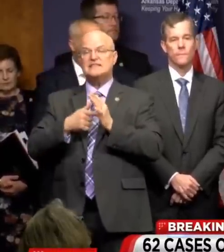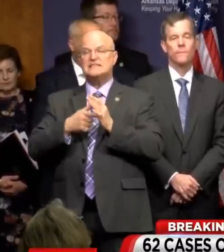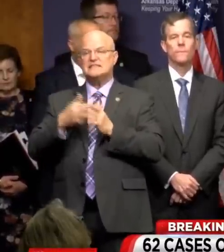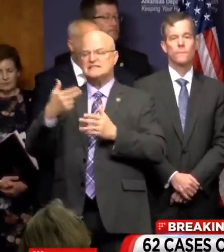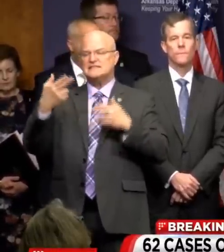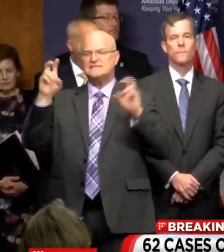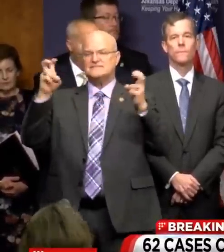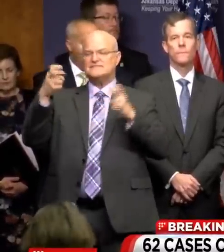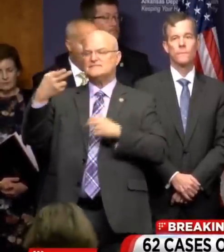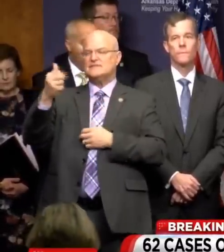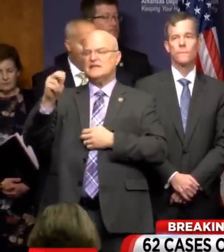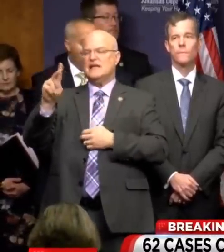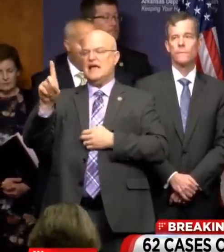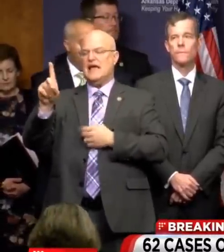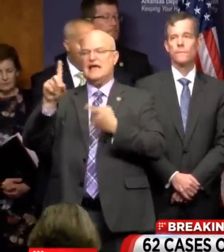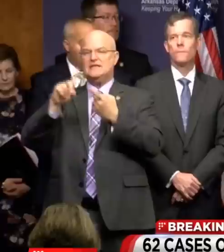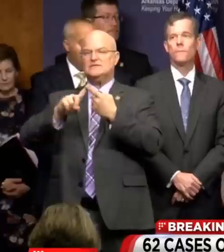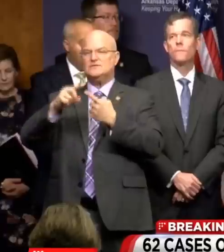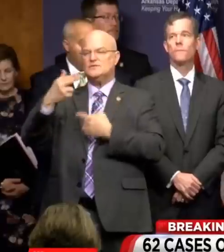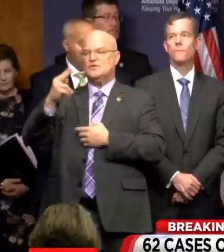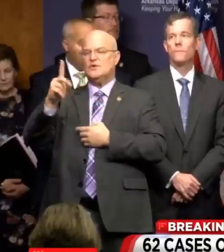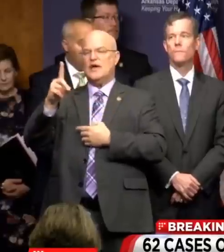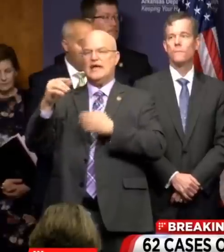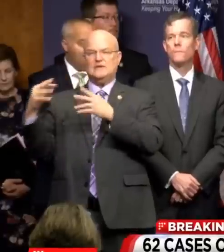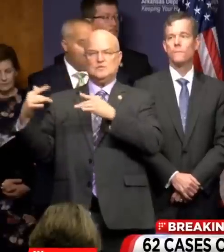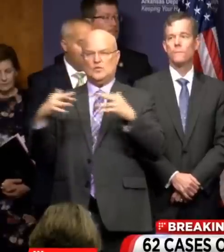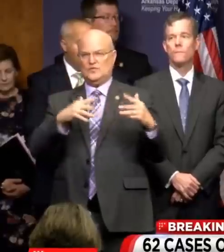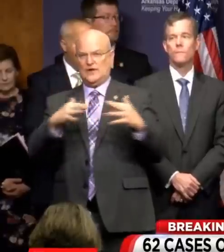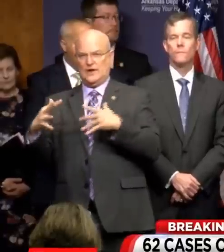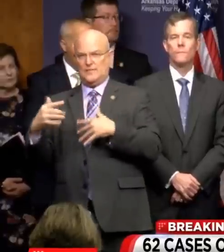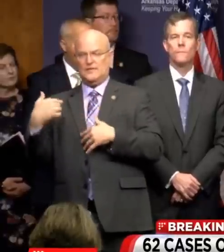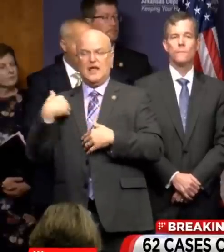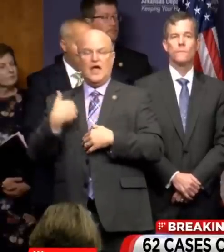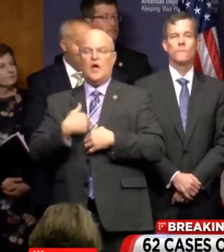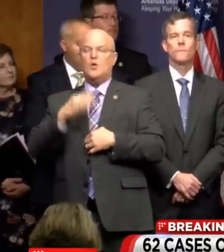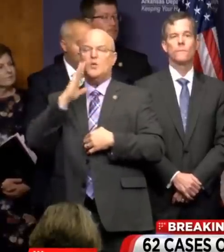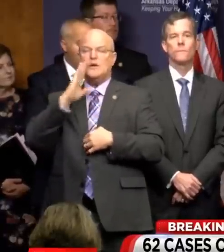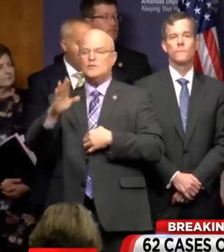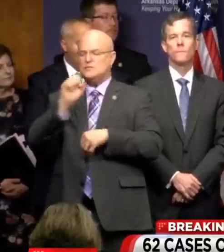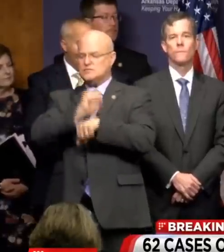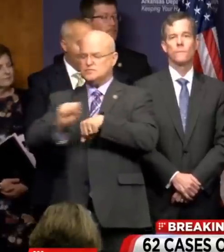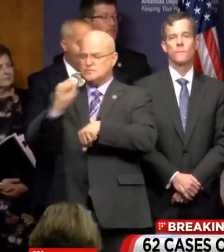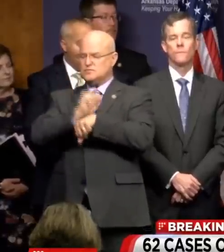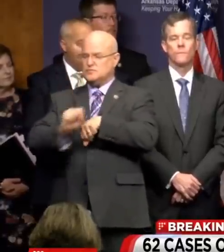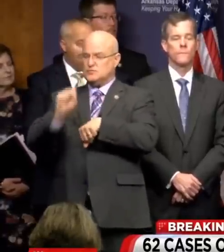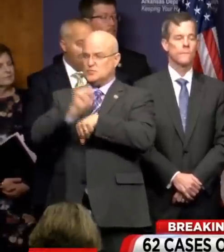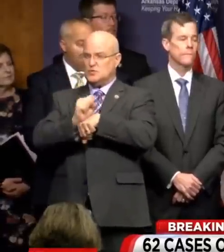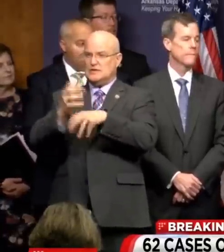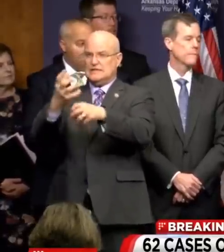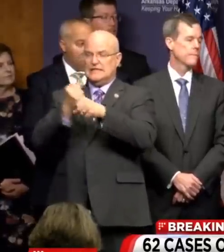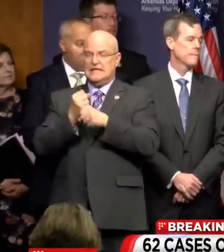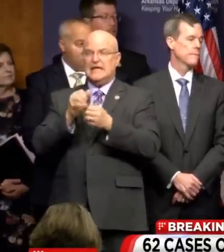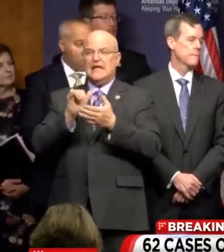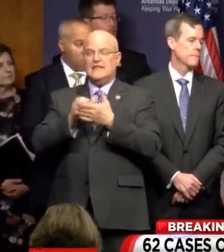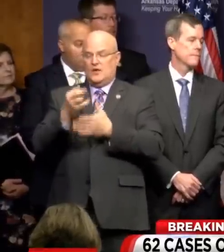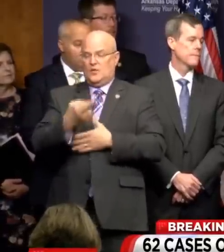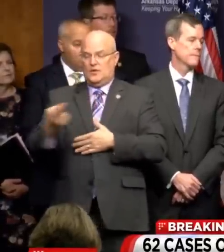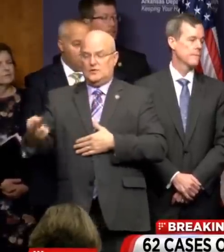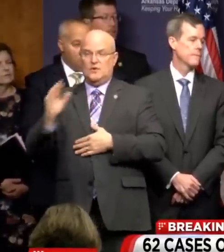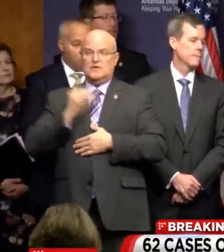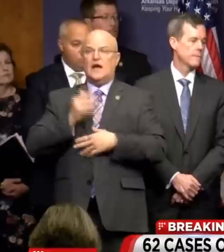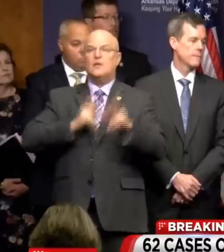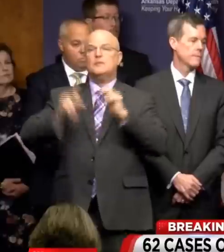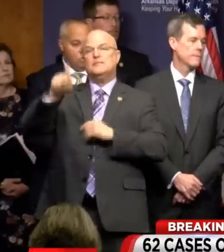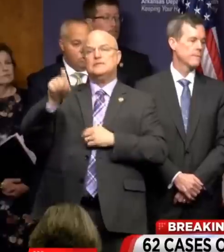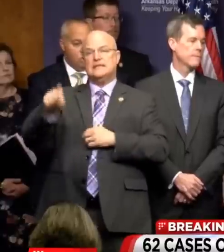hand-to-hand combat at this point. This is trench warfare, and we're going to leave no stone unturned to get the resources that our